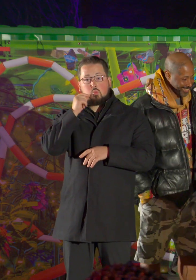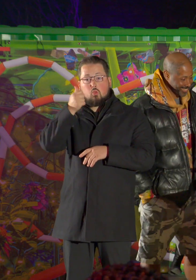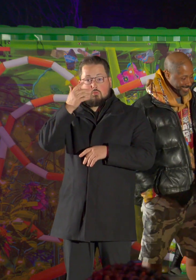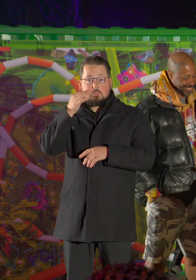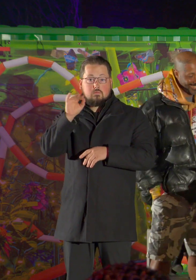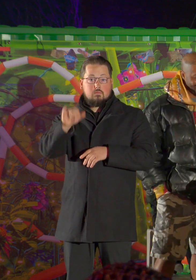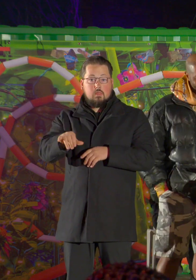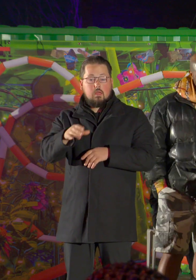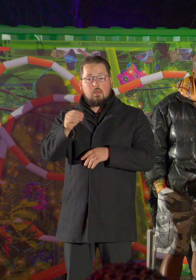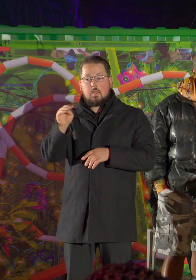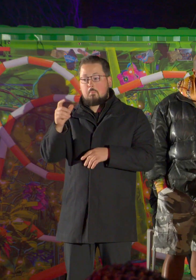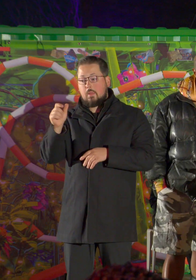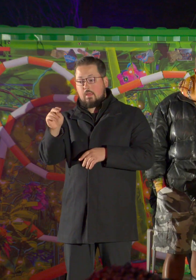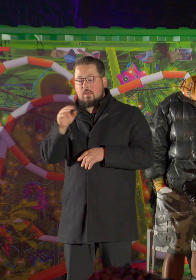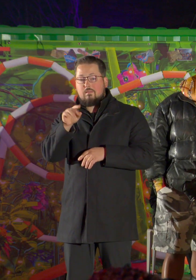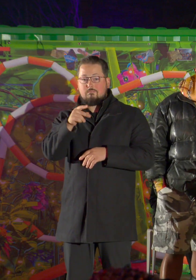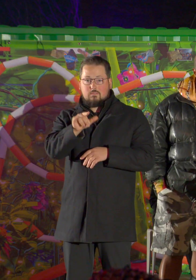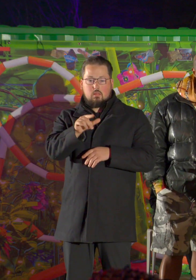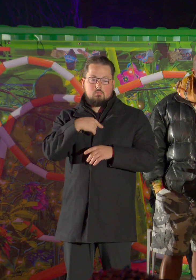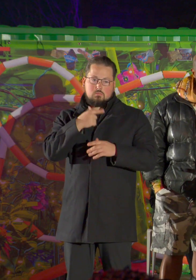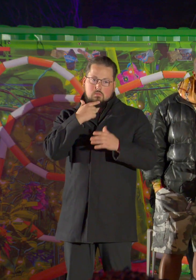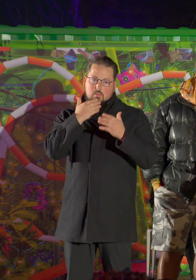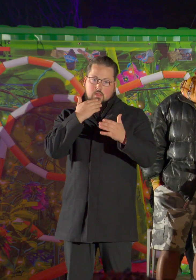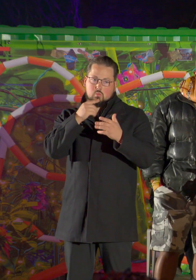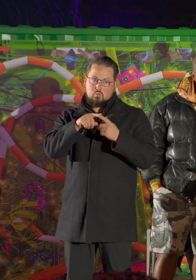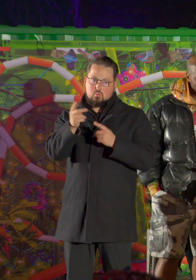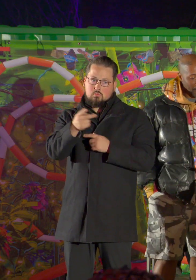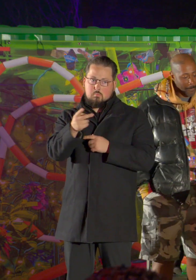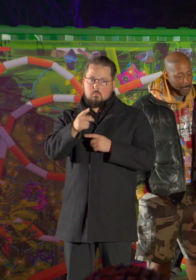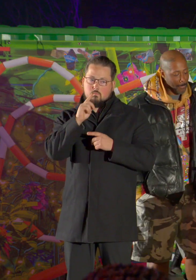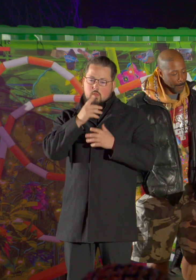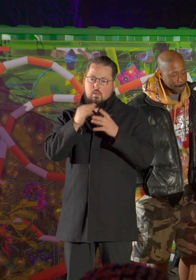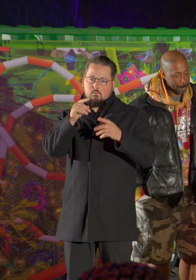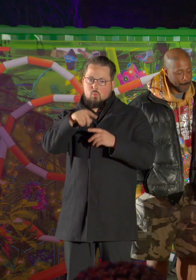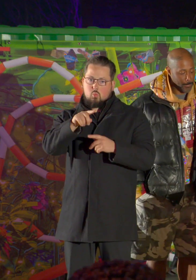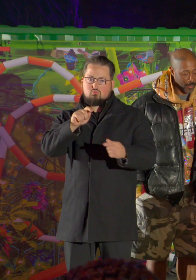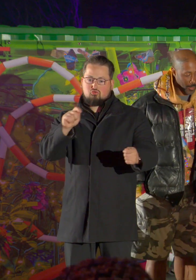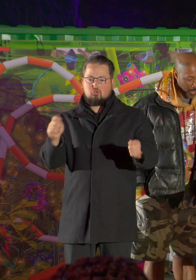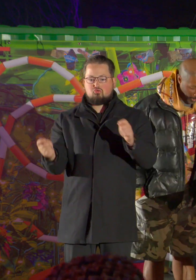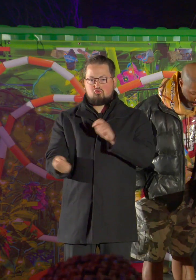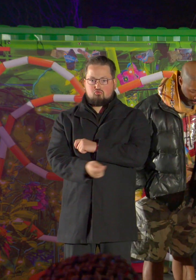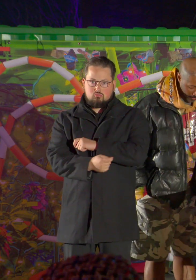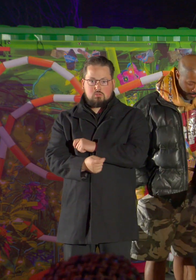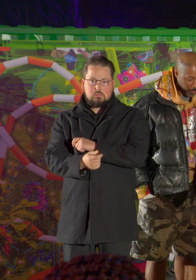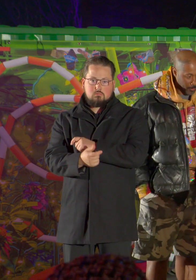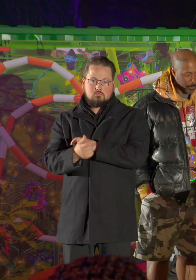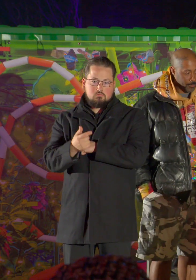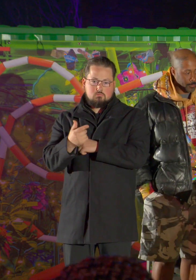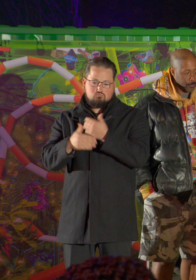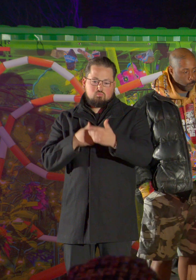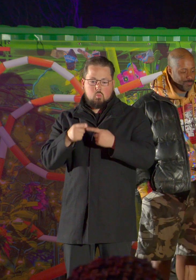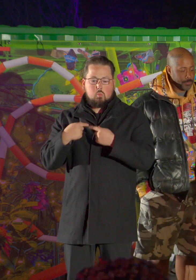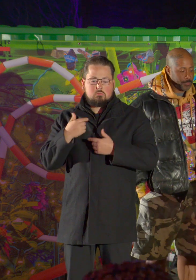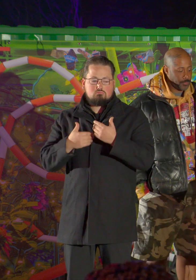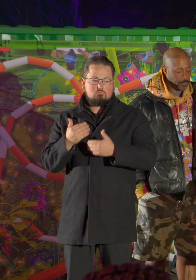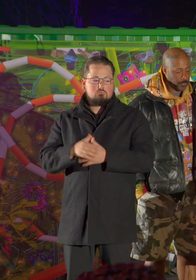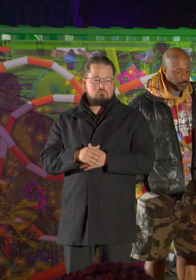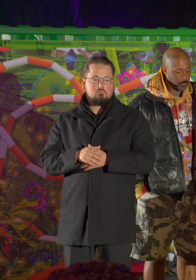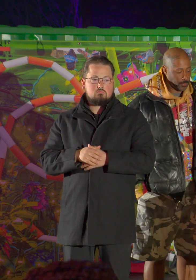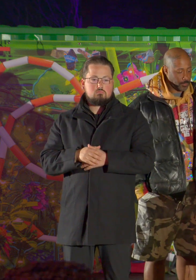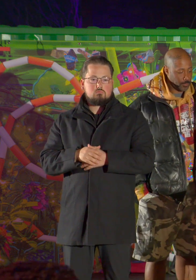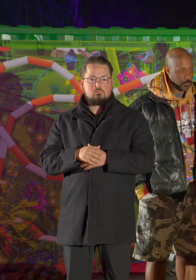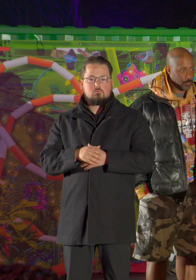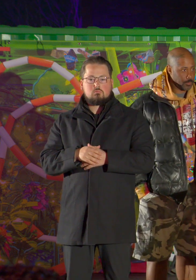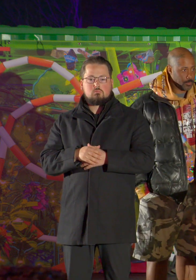And Megan and Phil are to thank for a lot of those tweaks along the way. Where are my